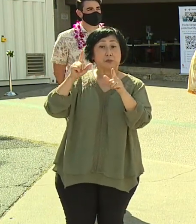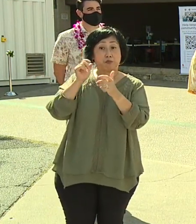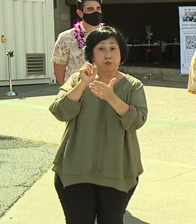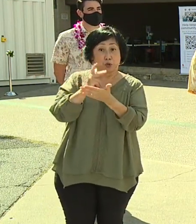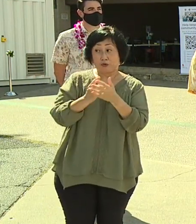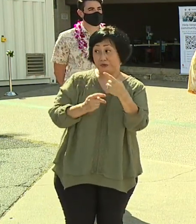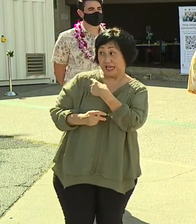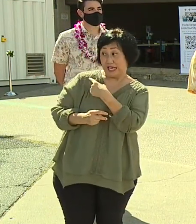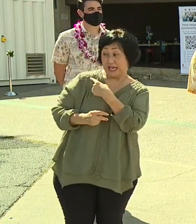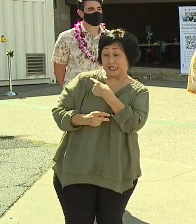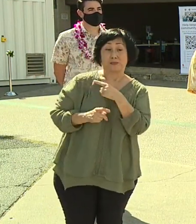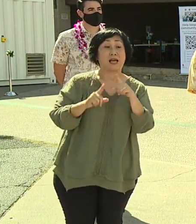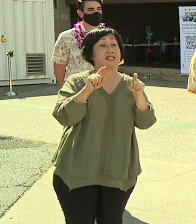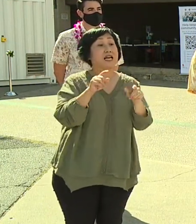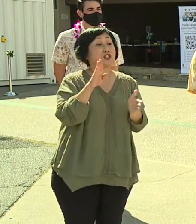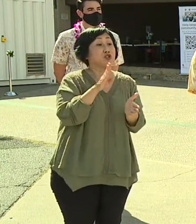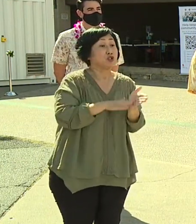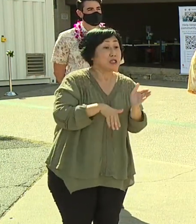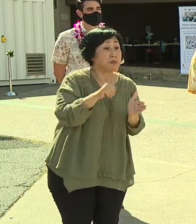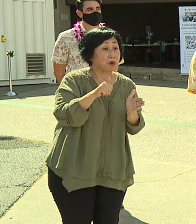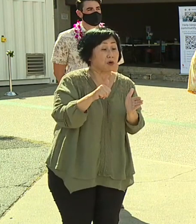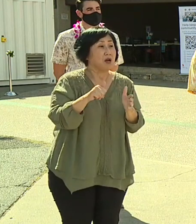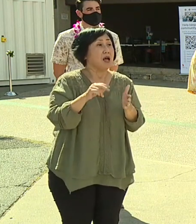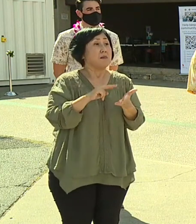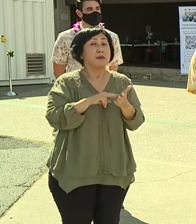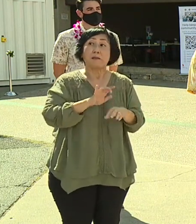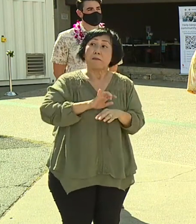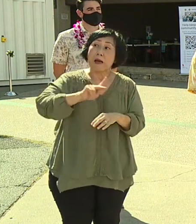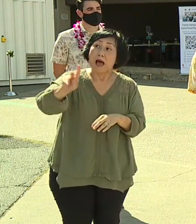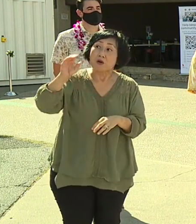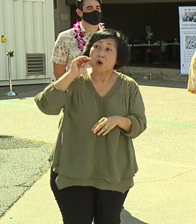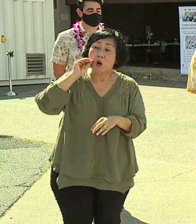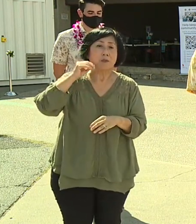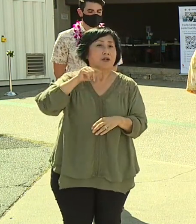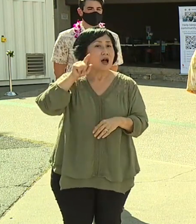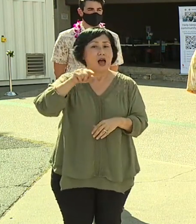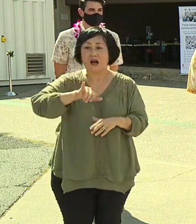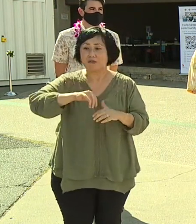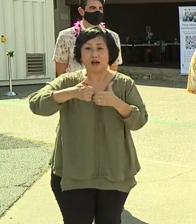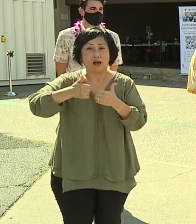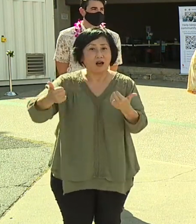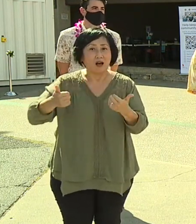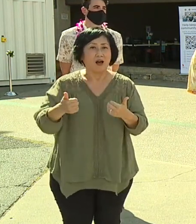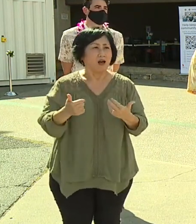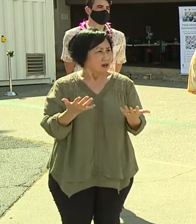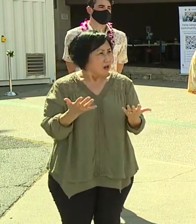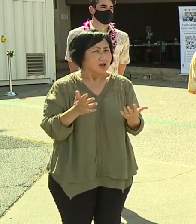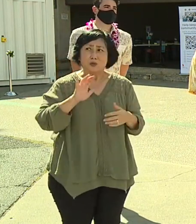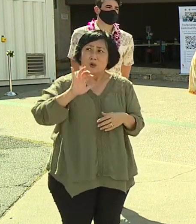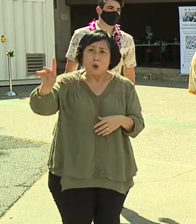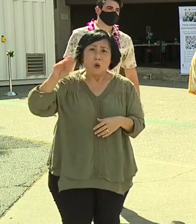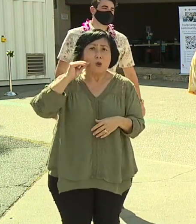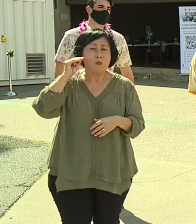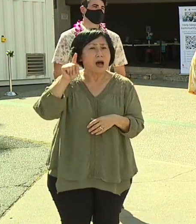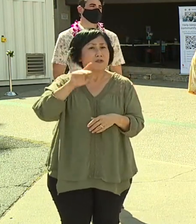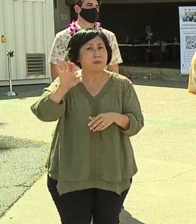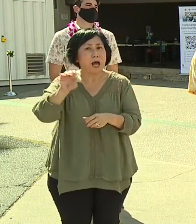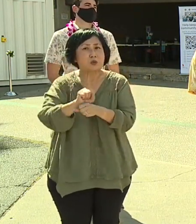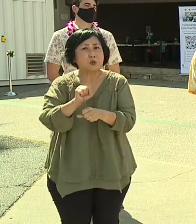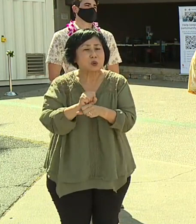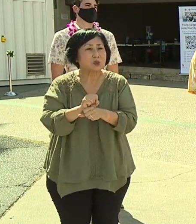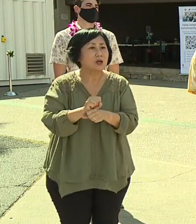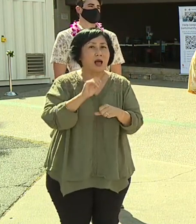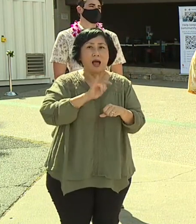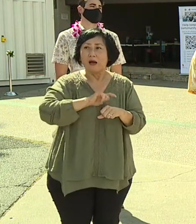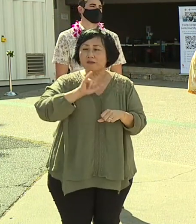lot less, they get out of quarantine, which I think would mean more people would come, because people have to go back to work when they return home, and they gotta go